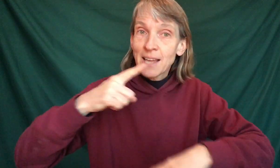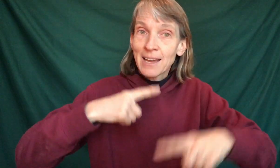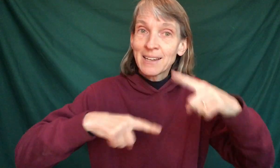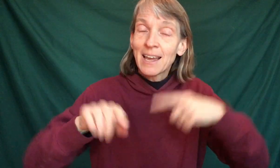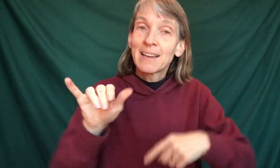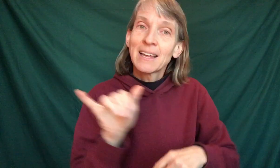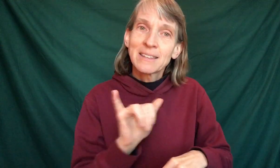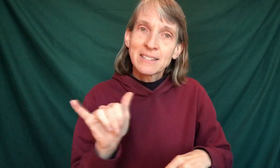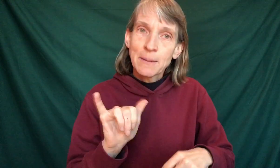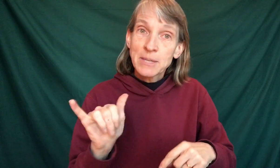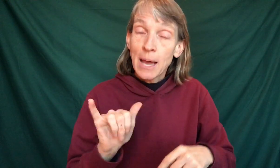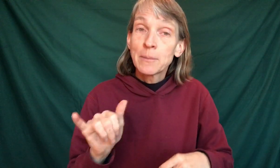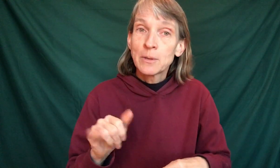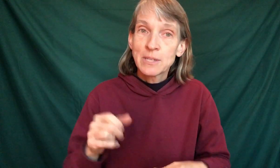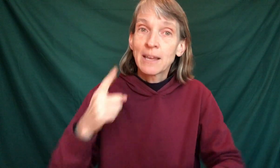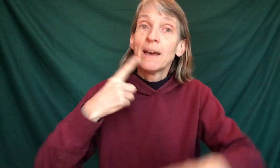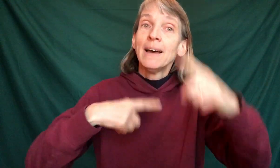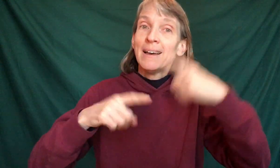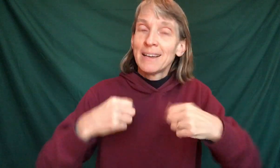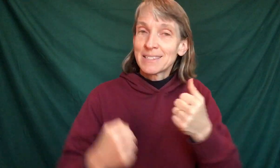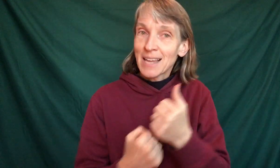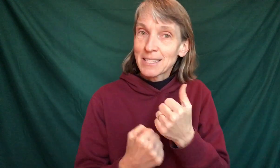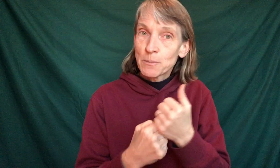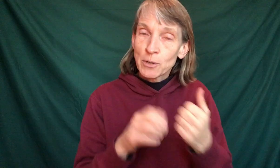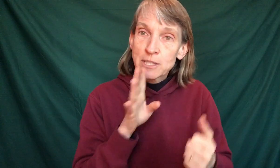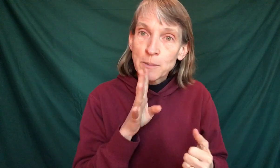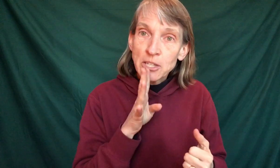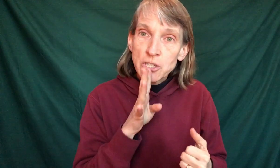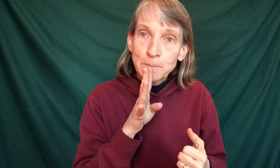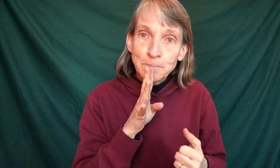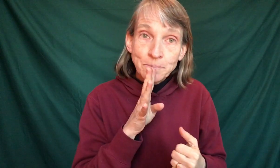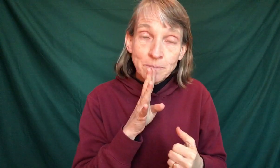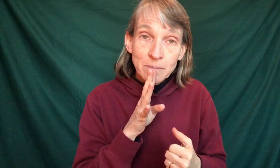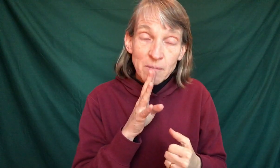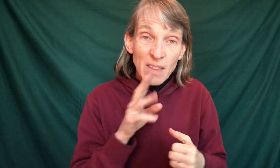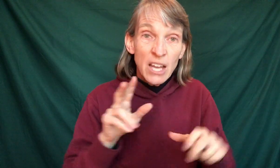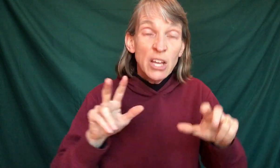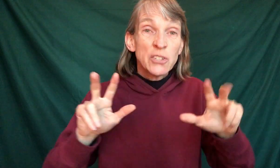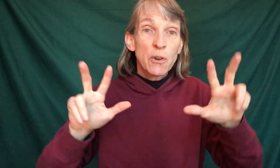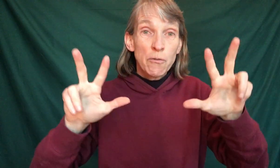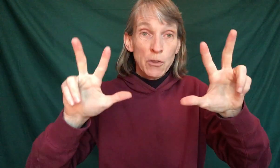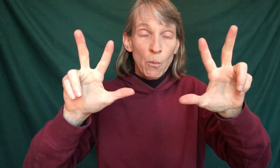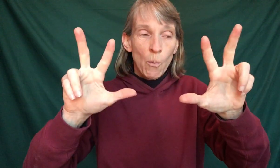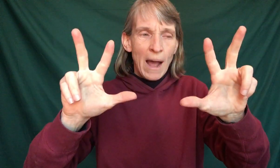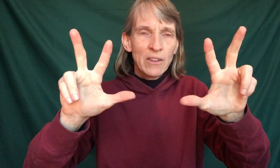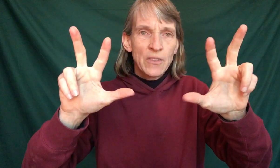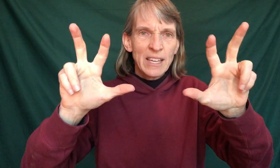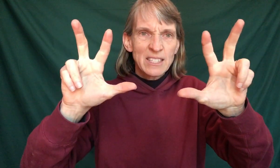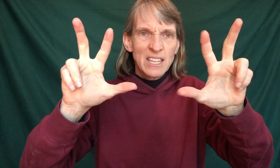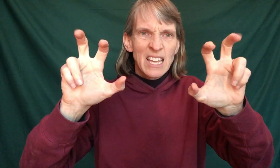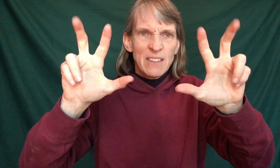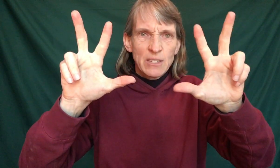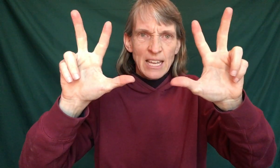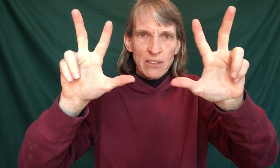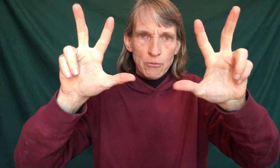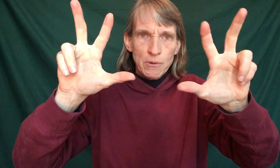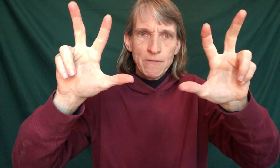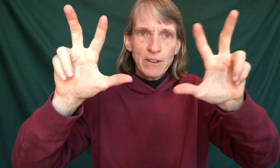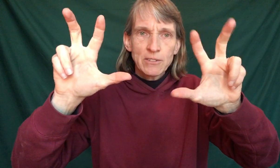sign at the same time using sign-supported speech. So for the wild things, if you take 3 fingers